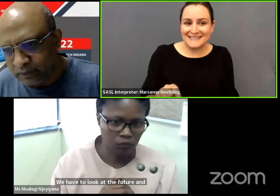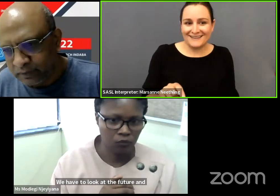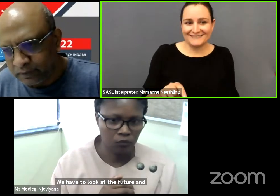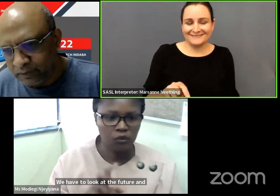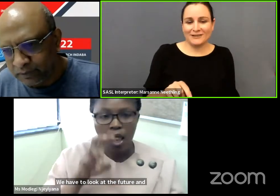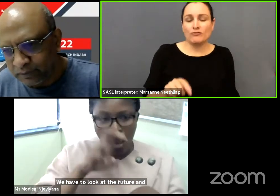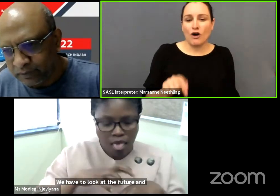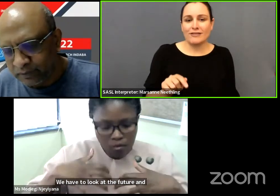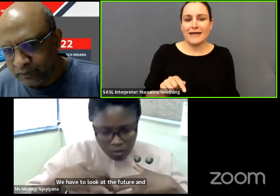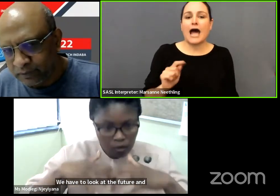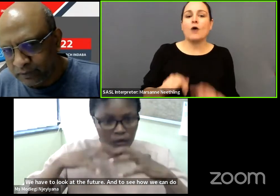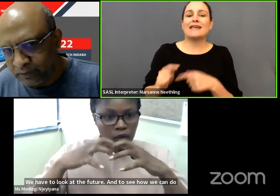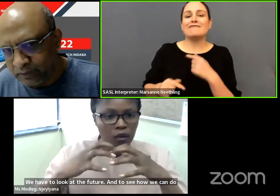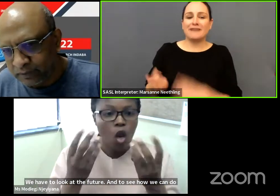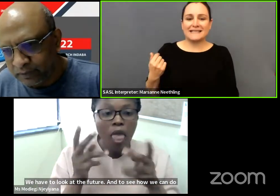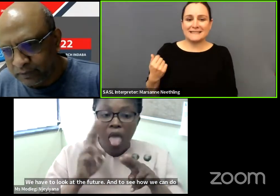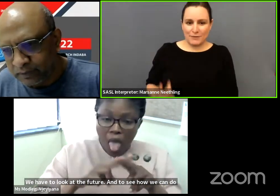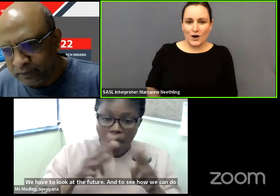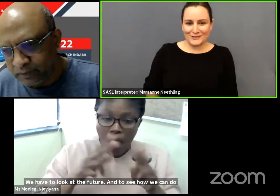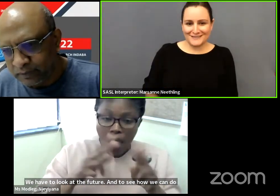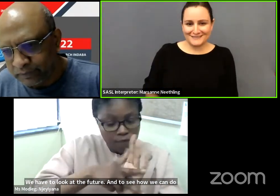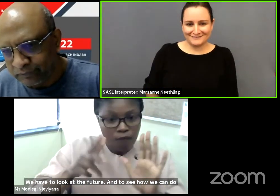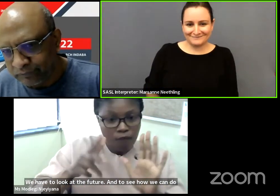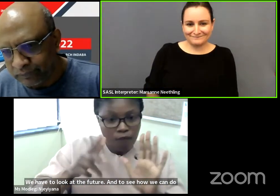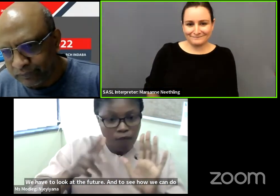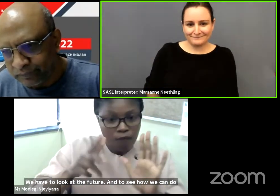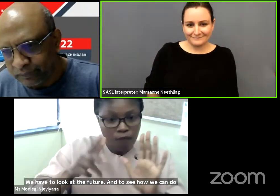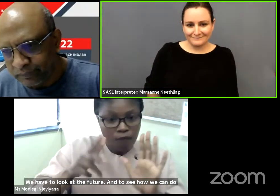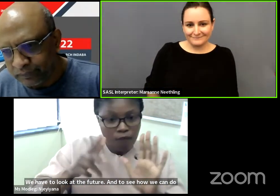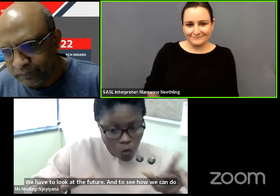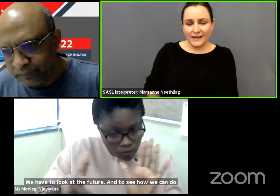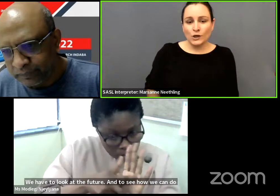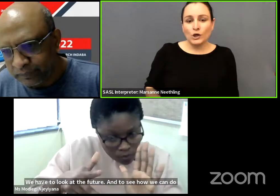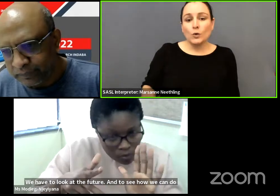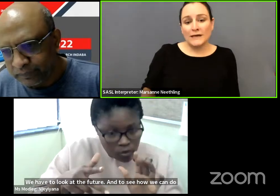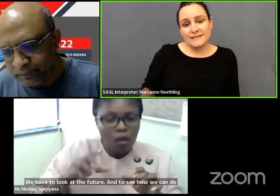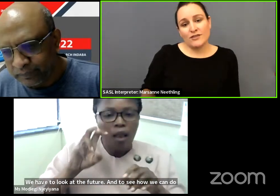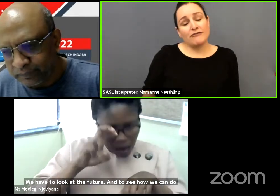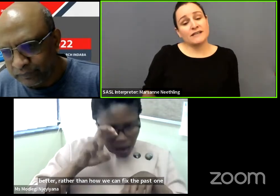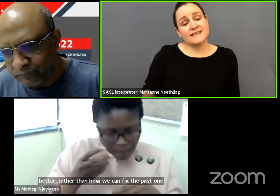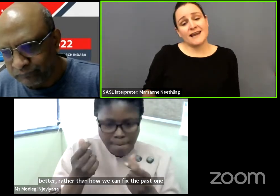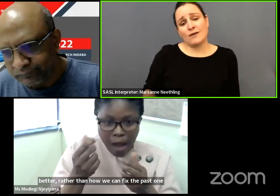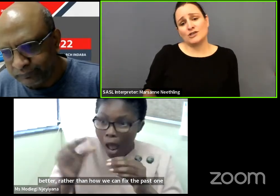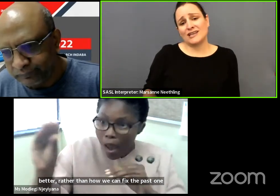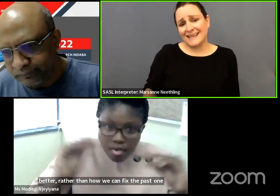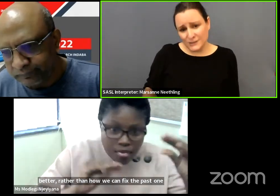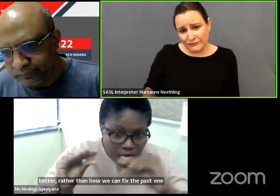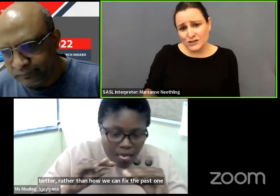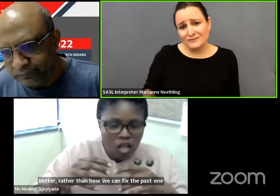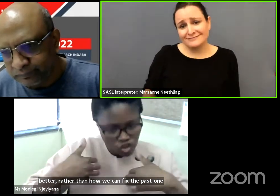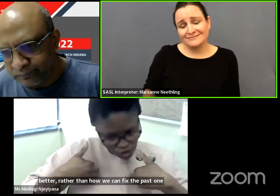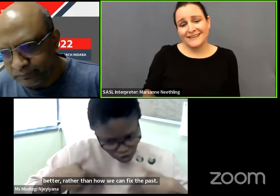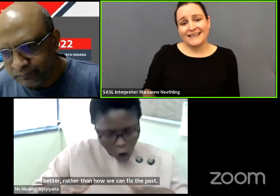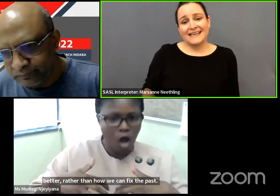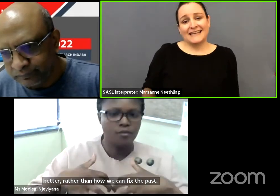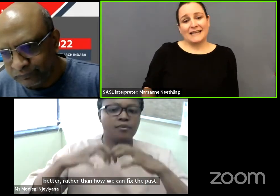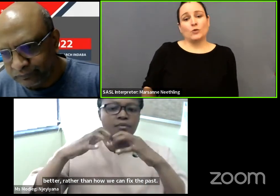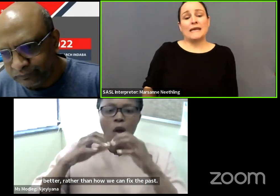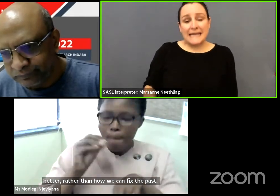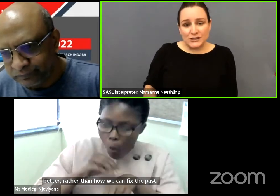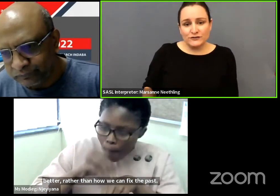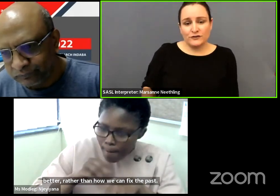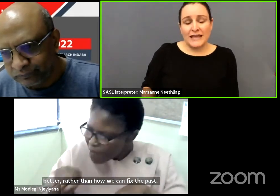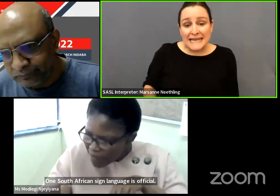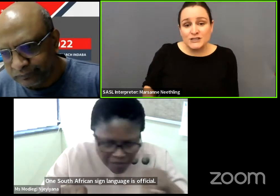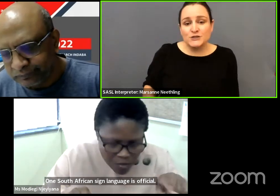do better rather than how we can fix the past. Once South African Sign Language is official,